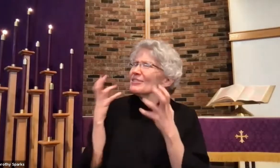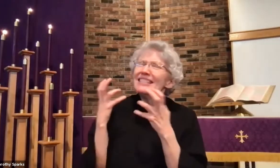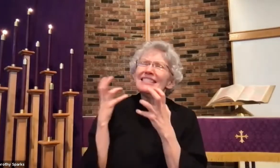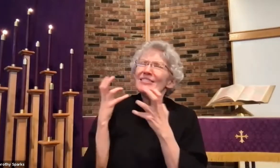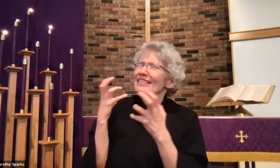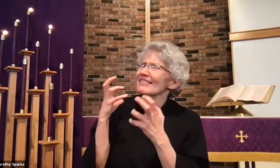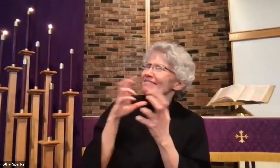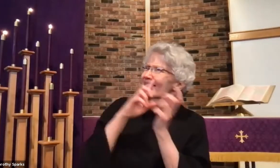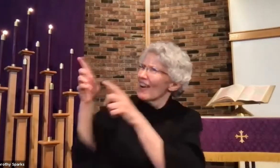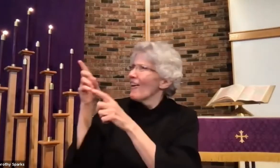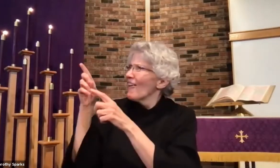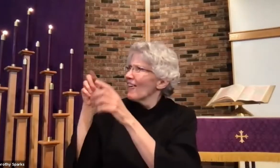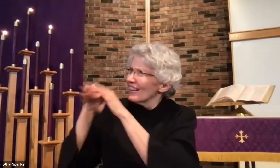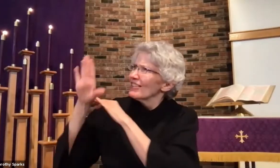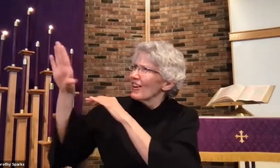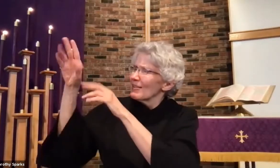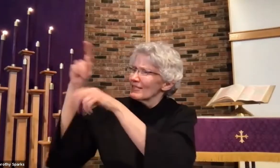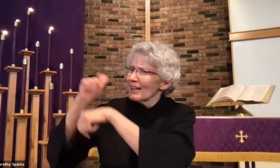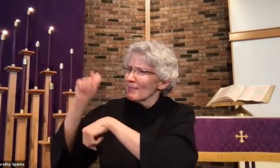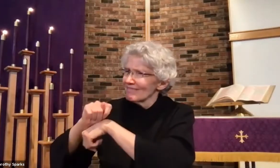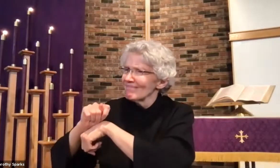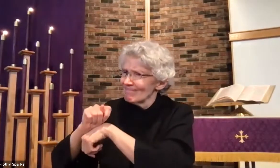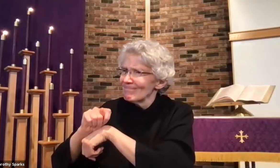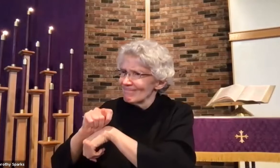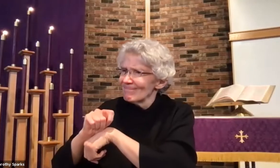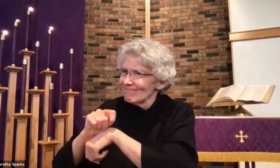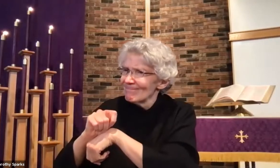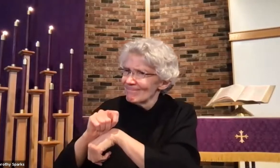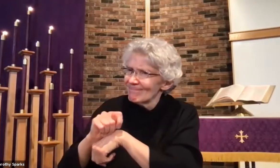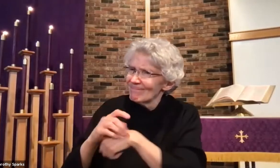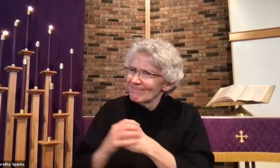Every part of me cries out to be with the living God.